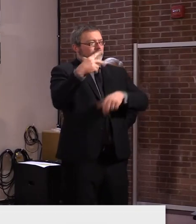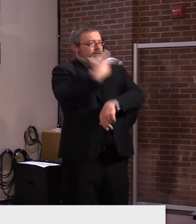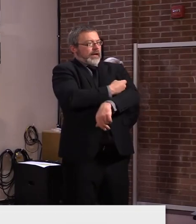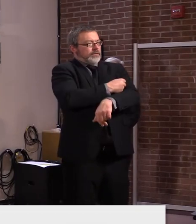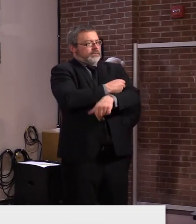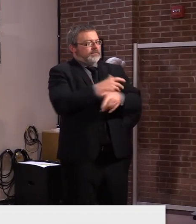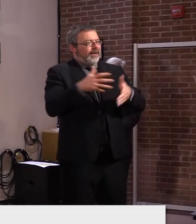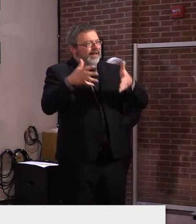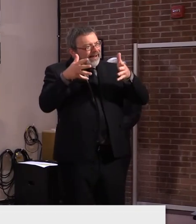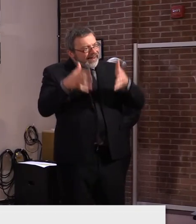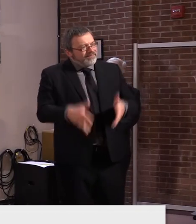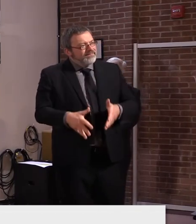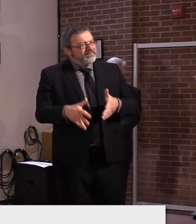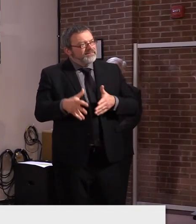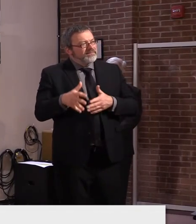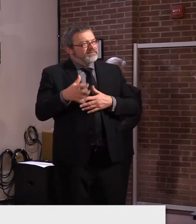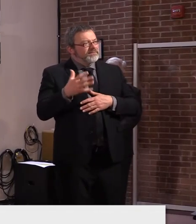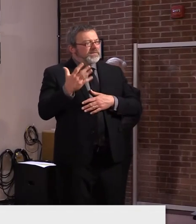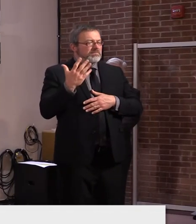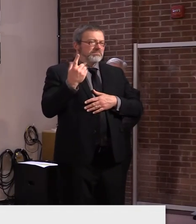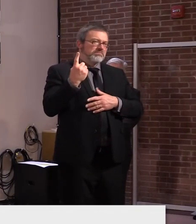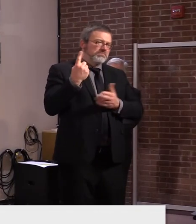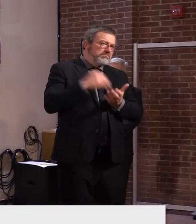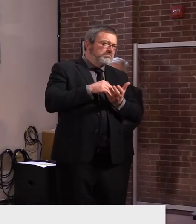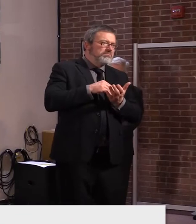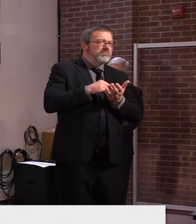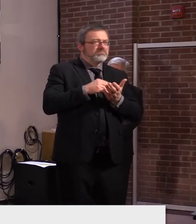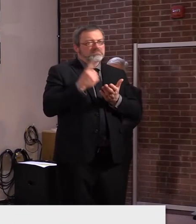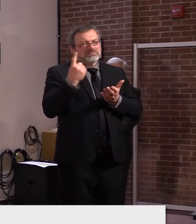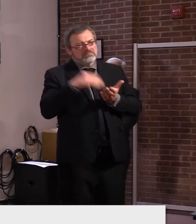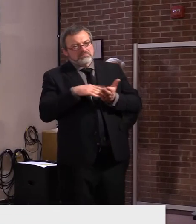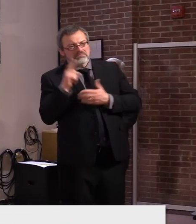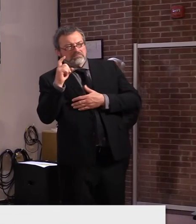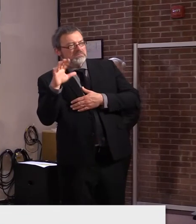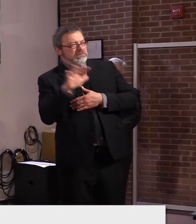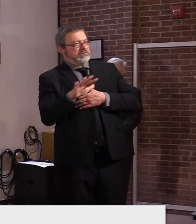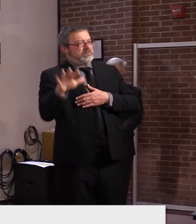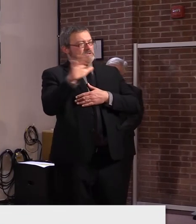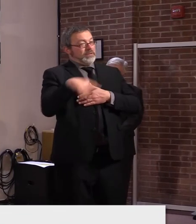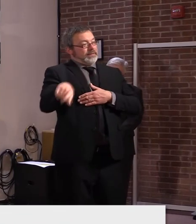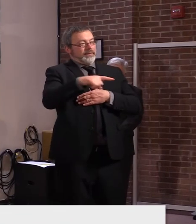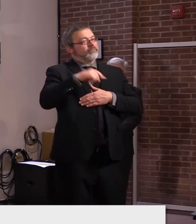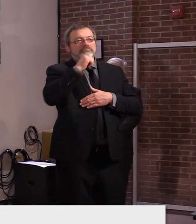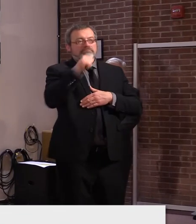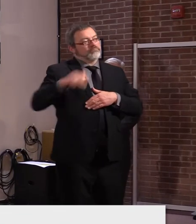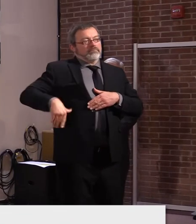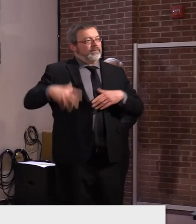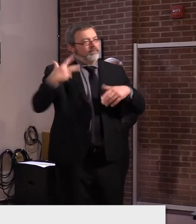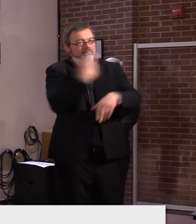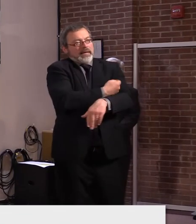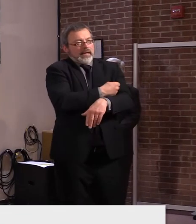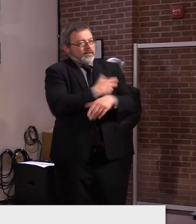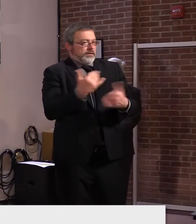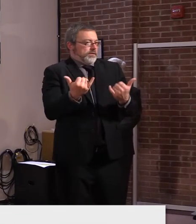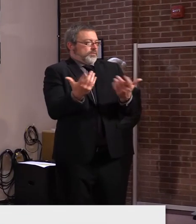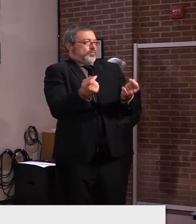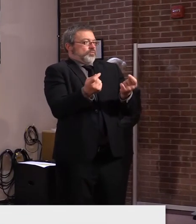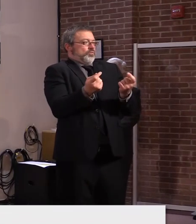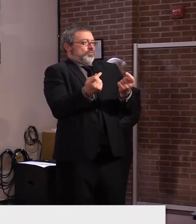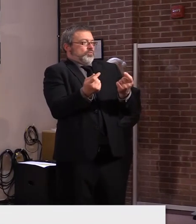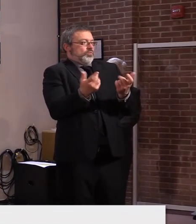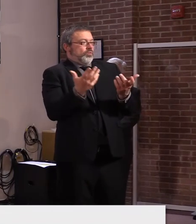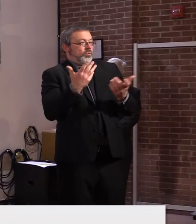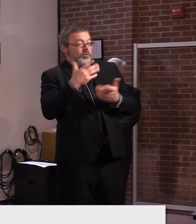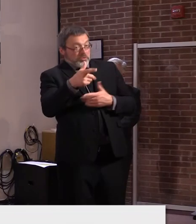about 1,100 state employees who have not. and will have to be tested and